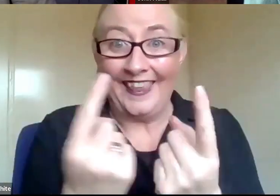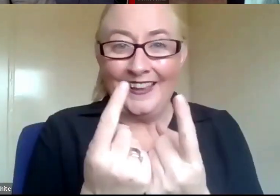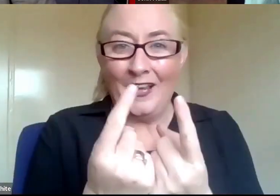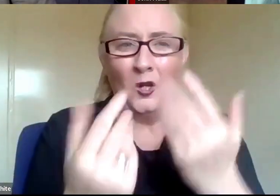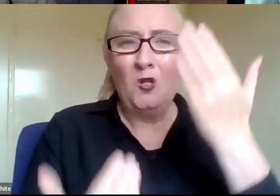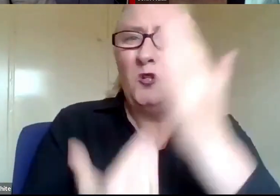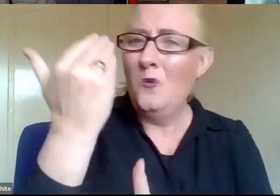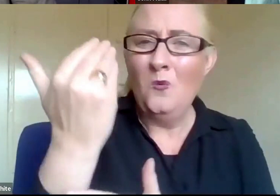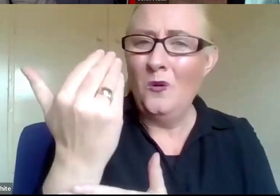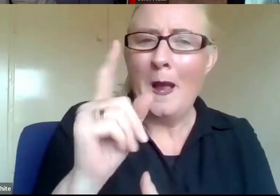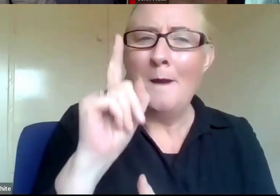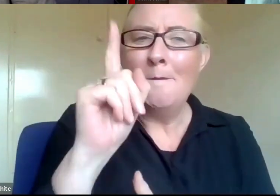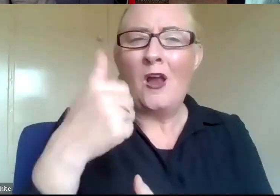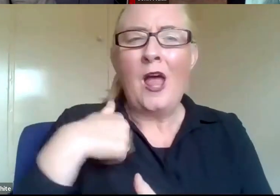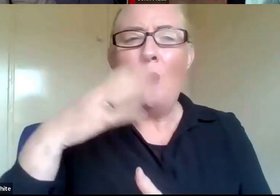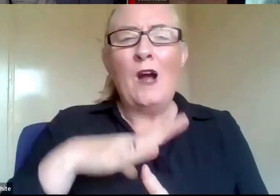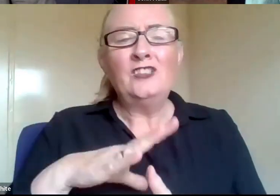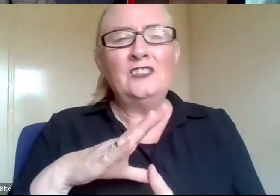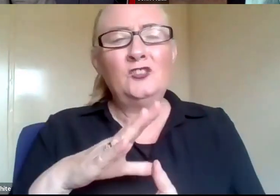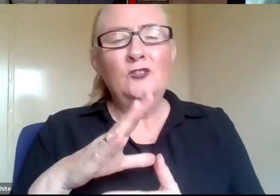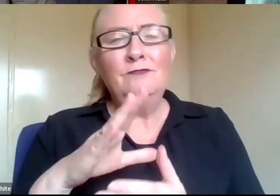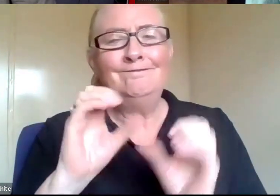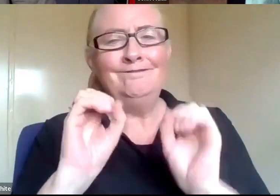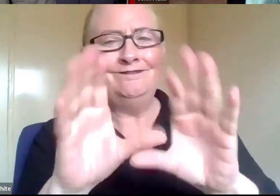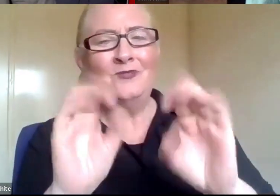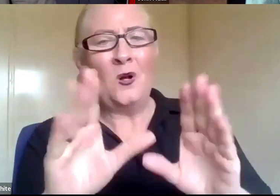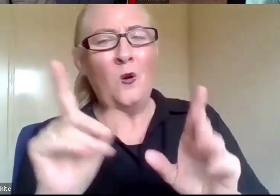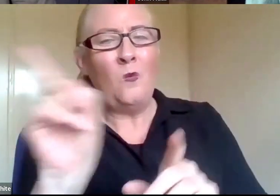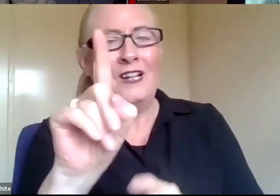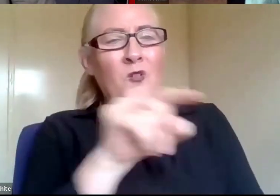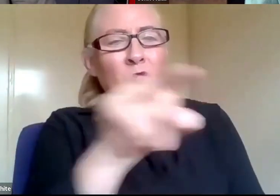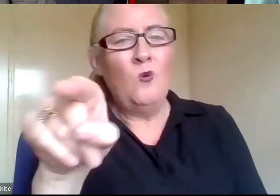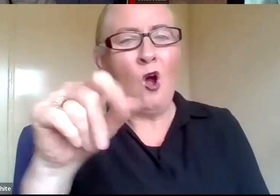better order so that you can make more use of it.